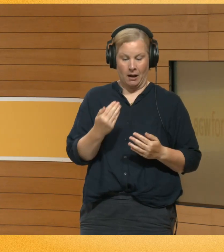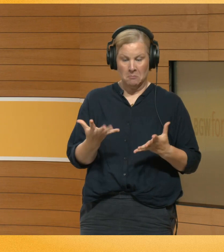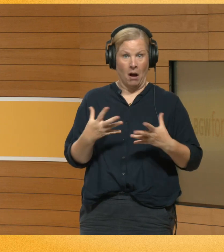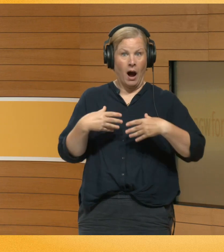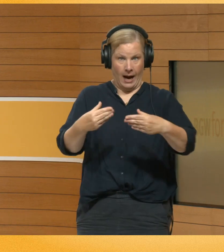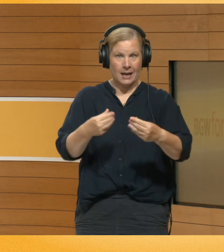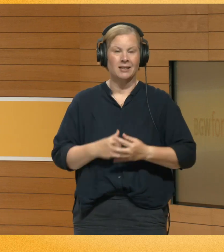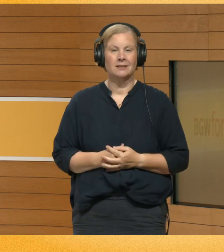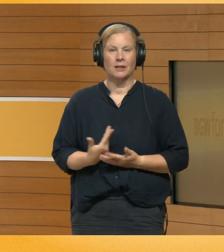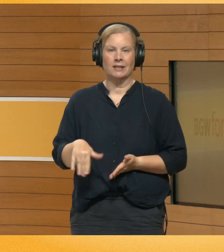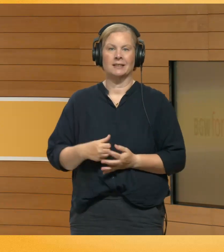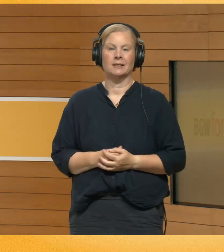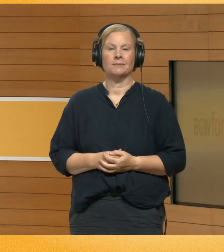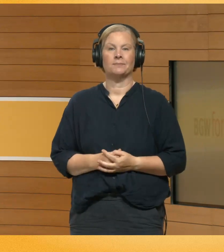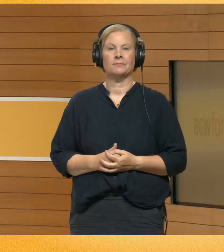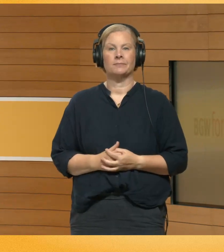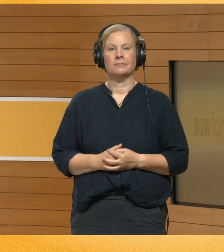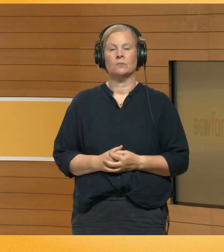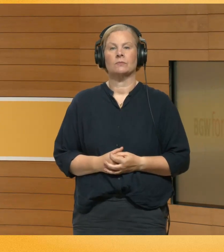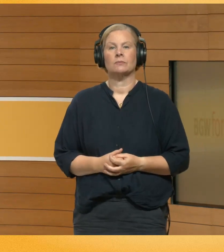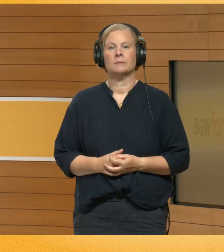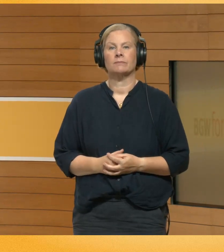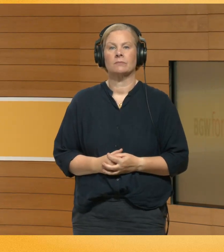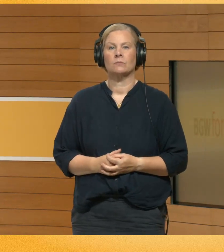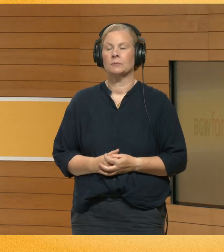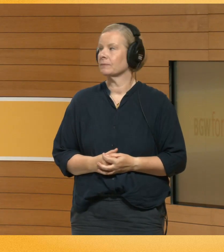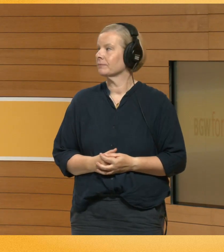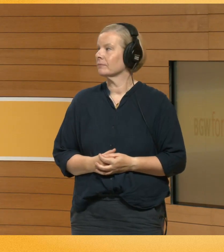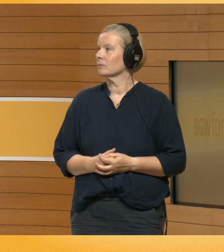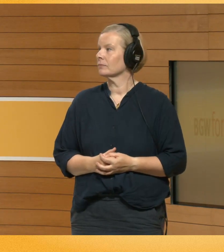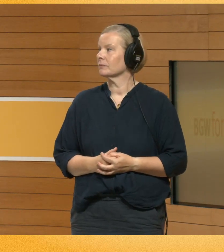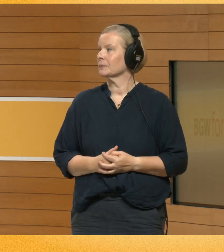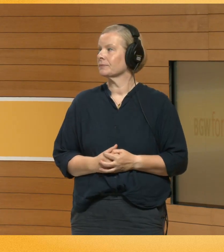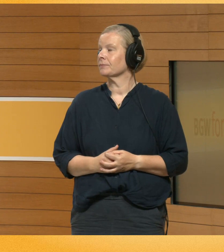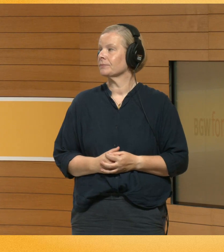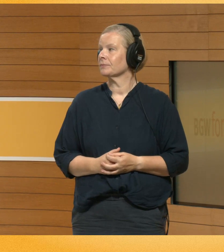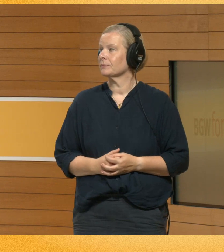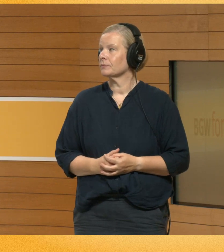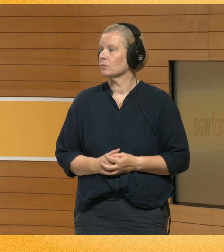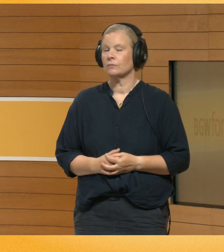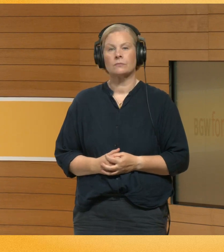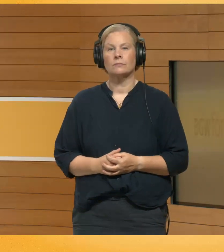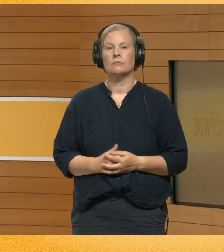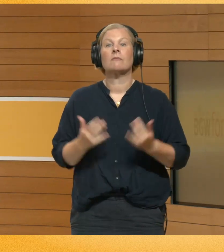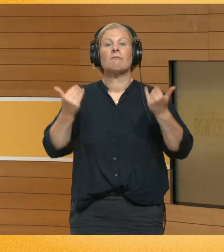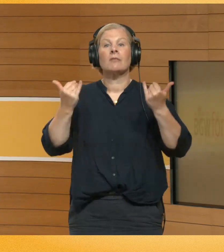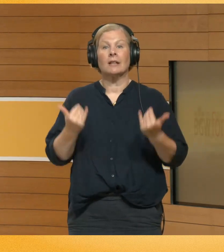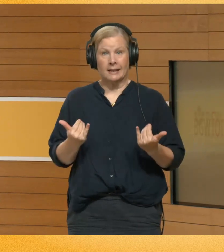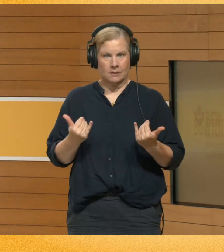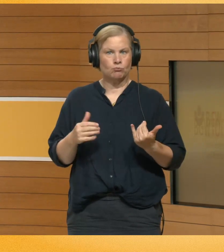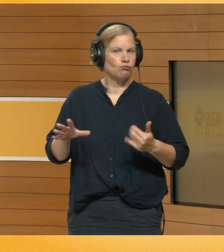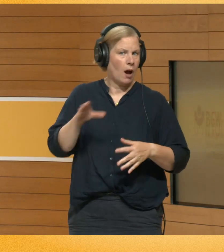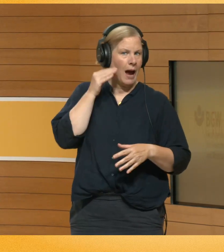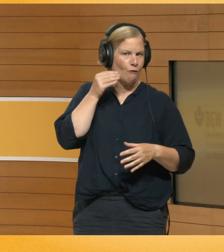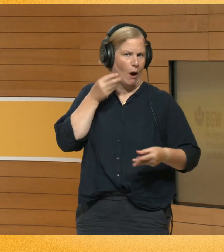is to share with you a little bit of the experience that we had during the pandemic when it